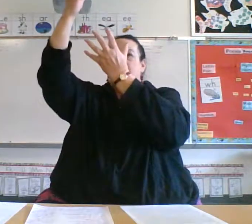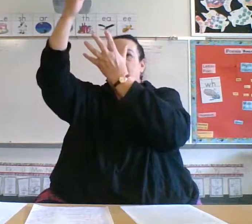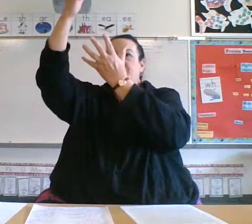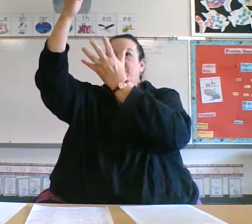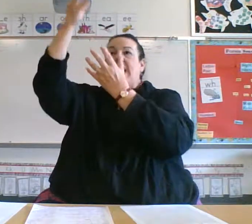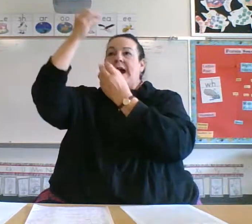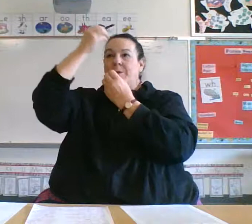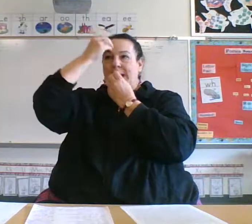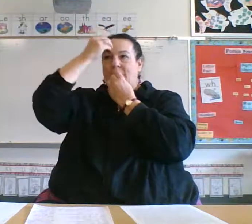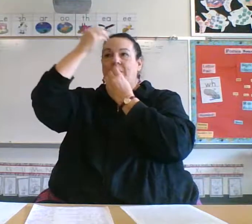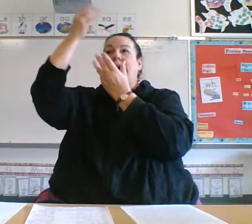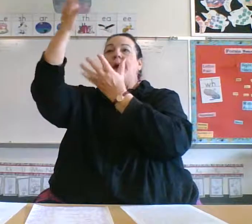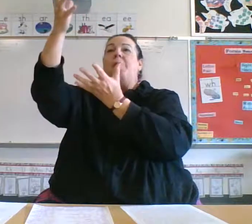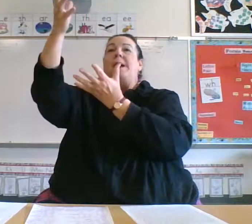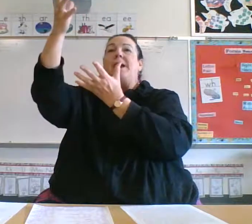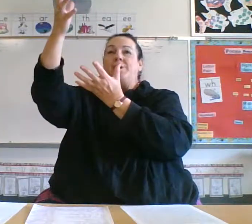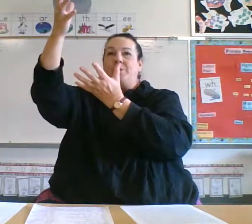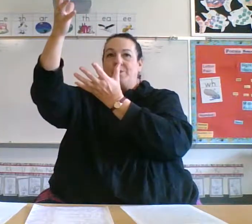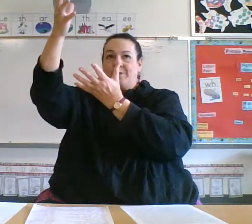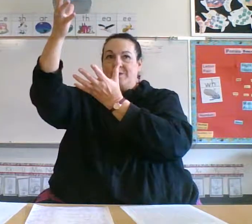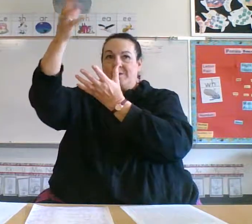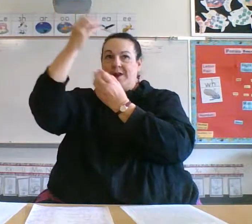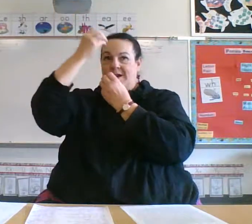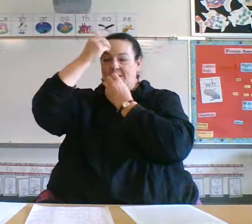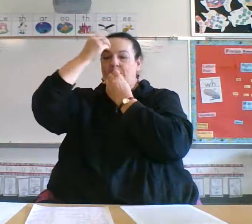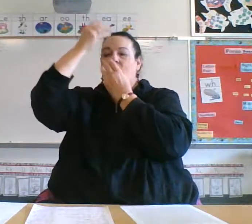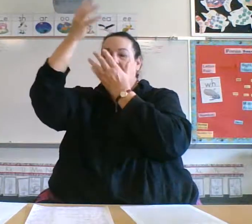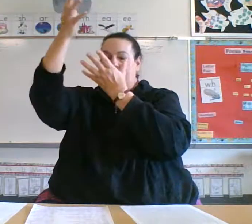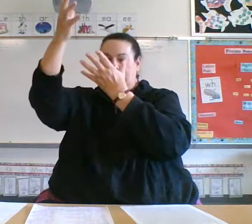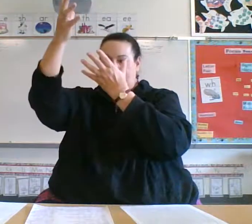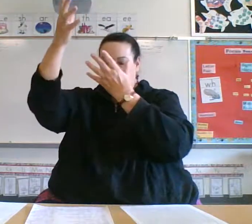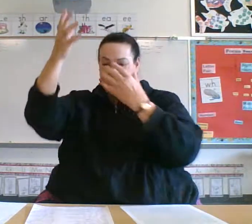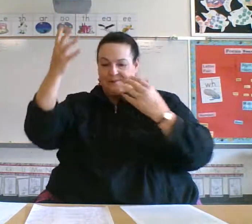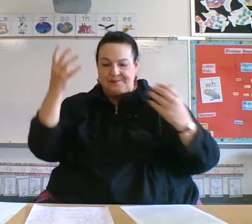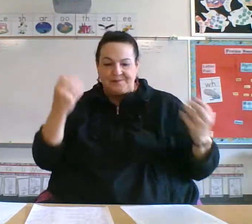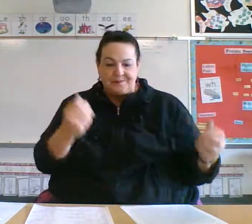going to a higher power. I obey you. Yeah, obey.